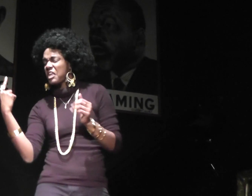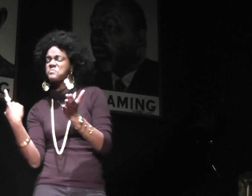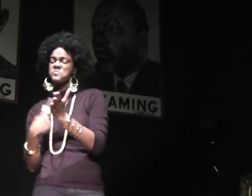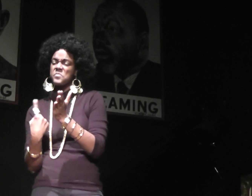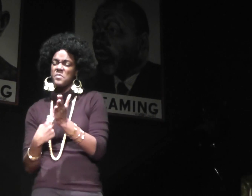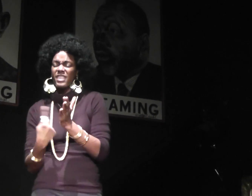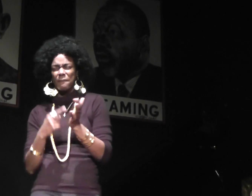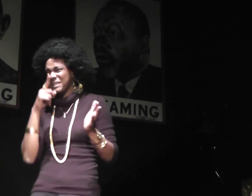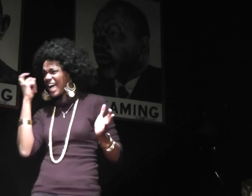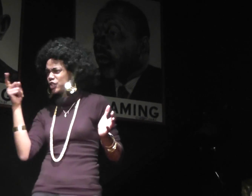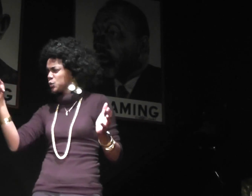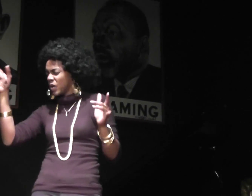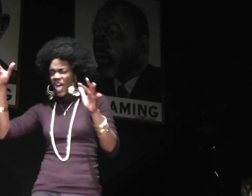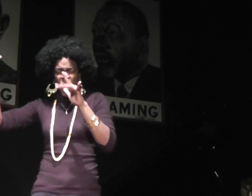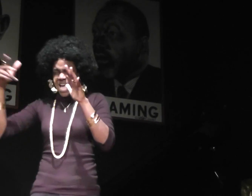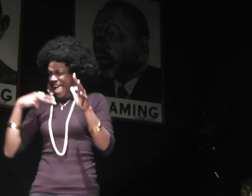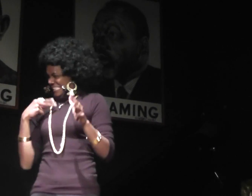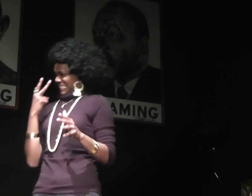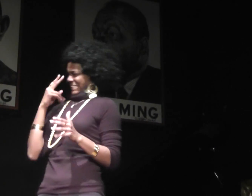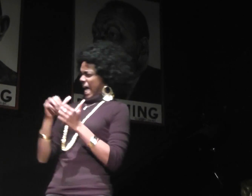And I remember sometimes when I look back and I think